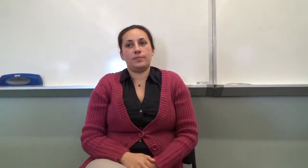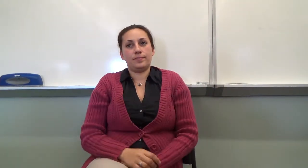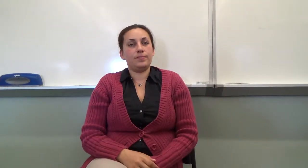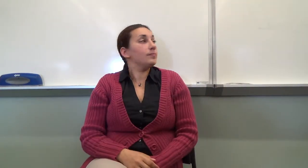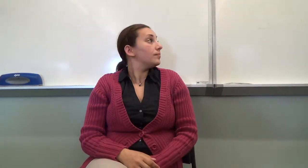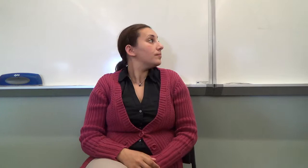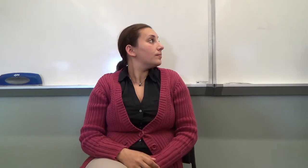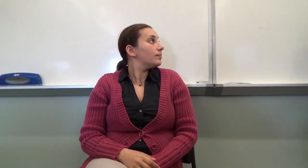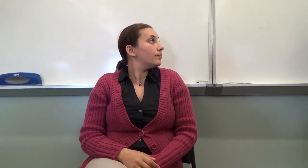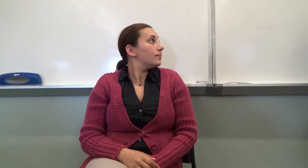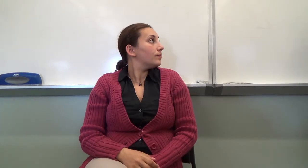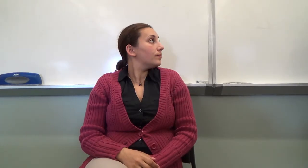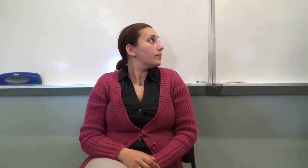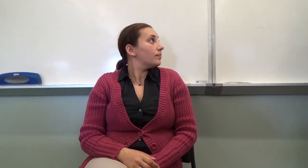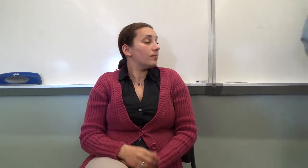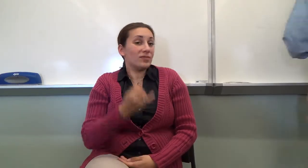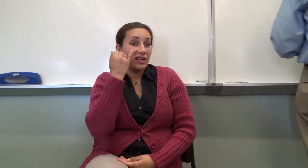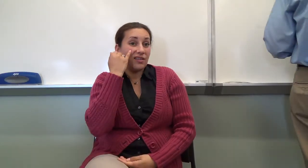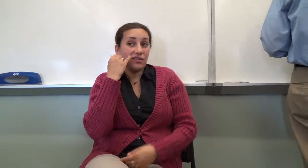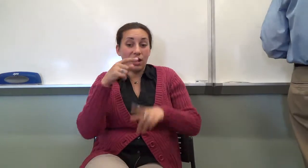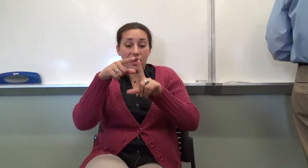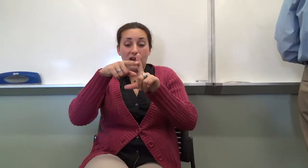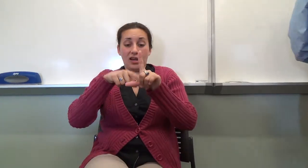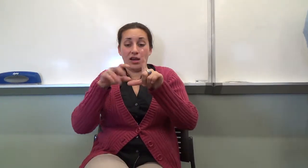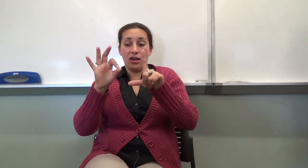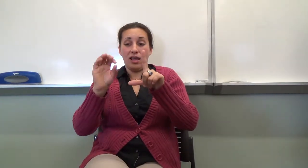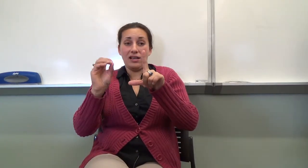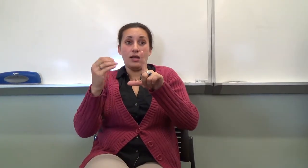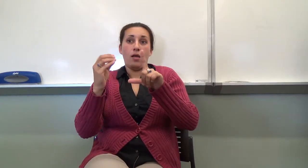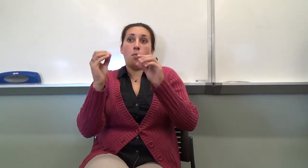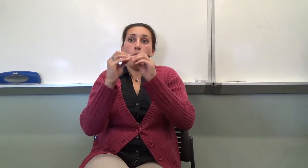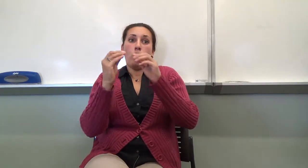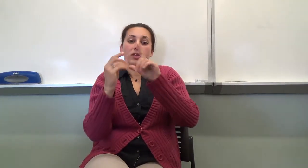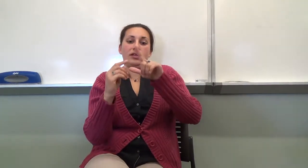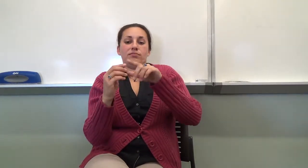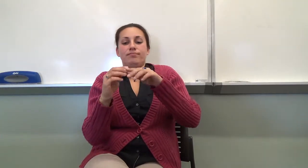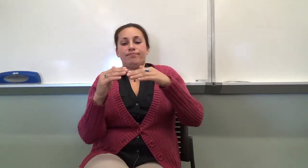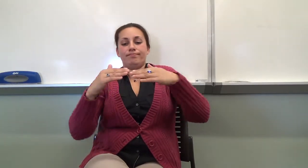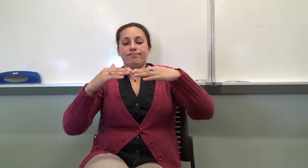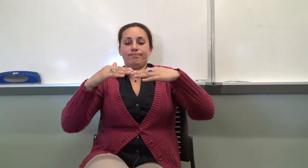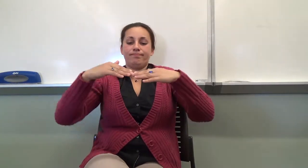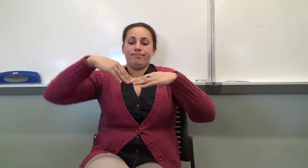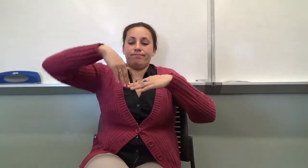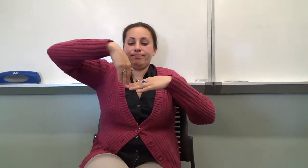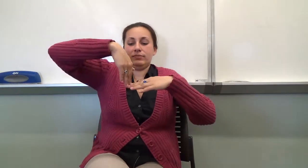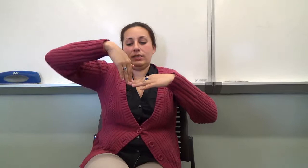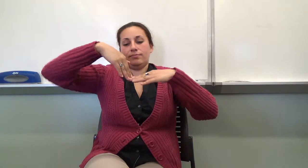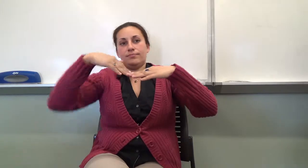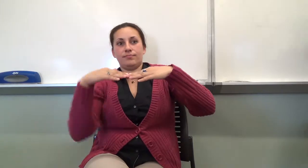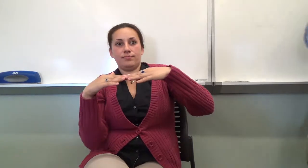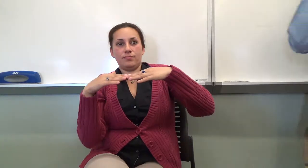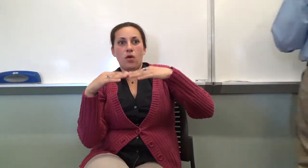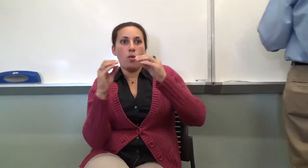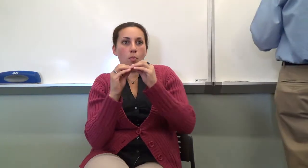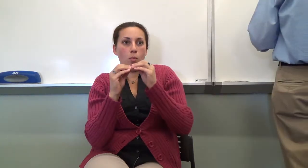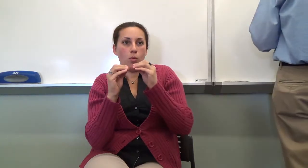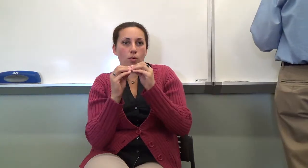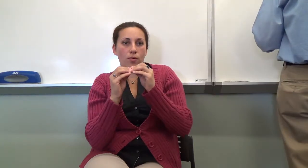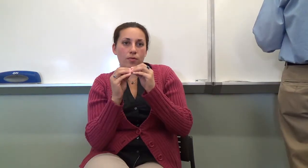And if you go beyond 90, if you go, let's say, let's take it all the way around to here. Suppose we talk about an angle that